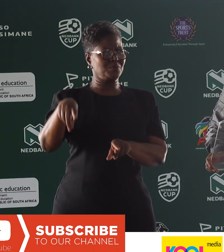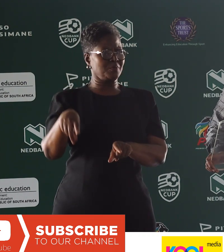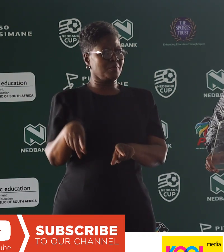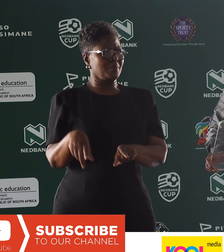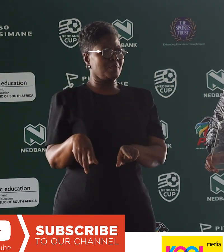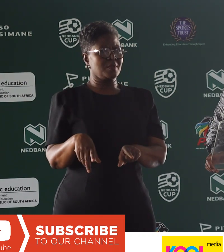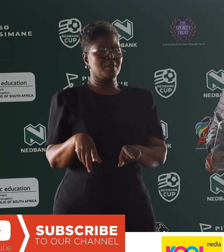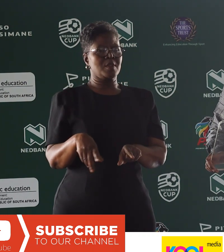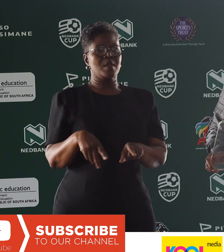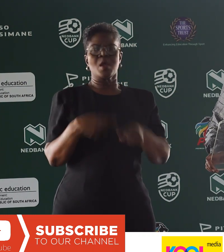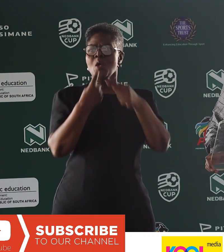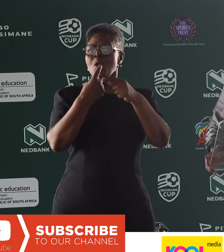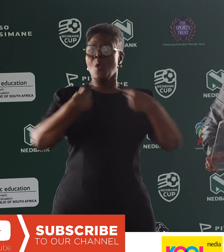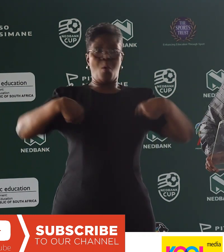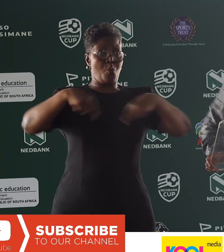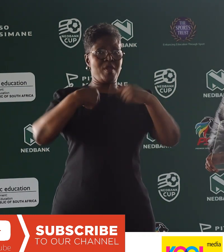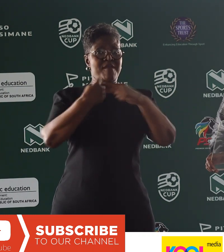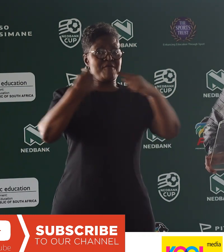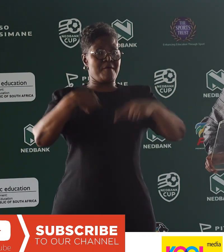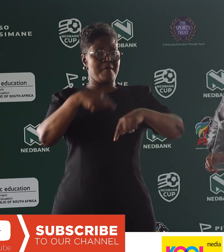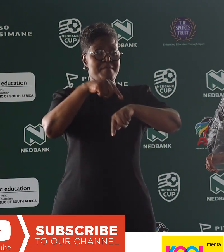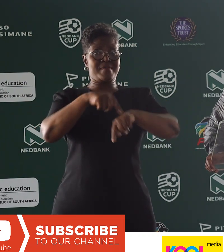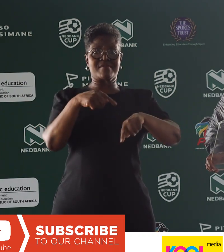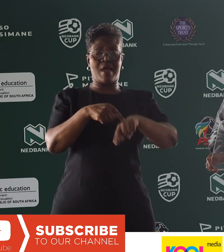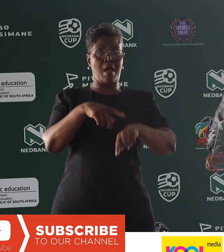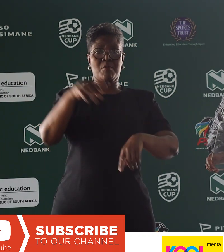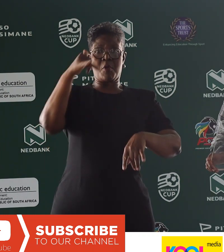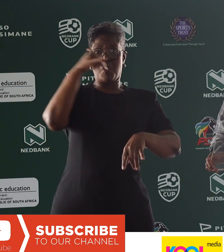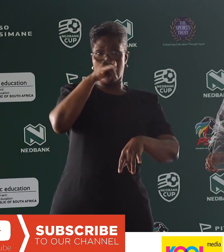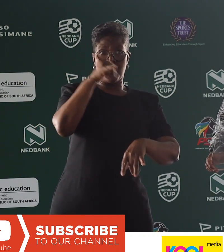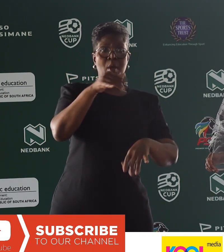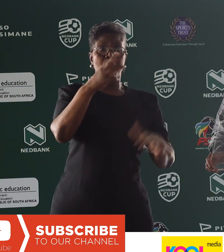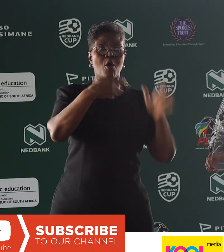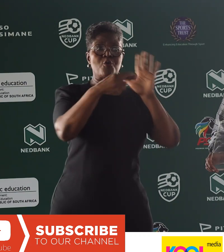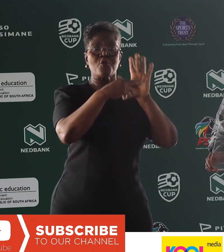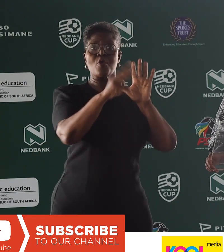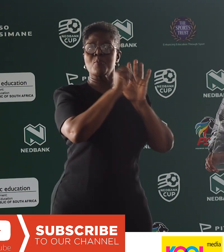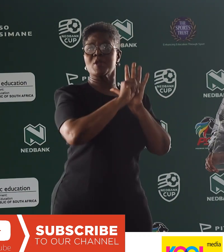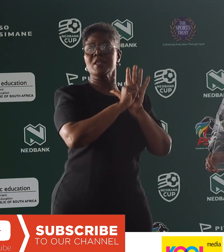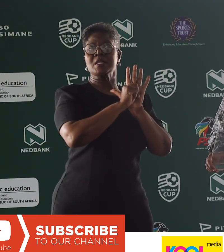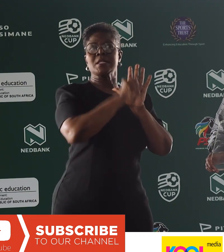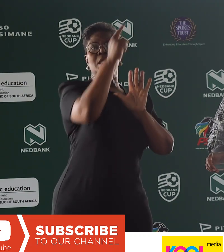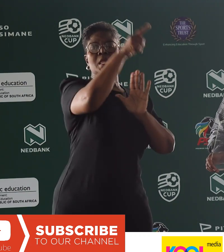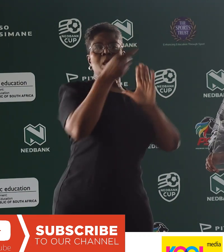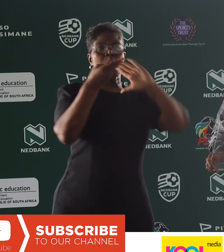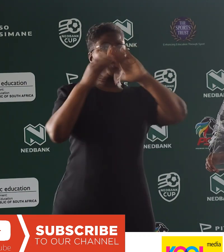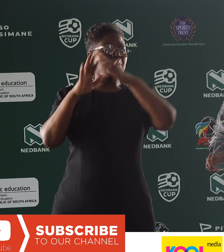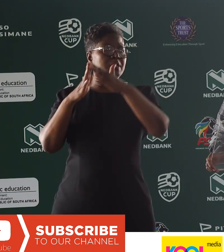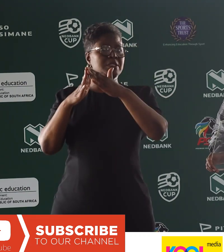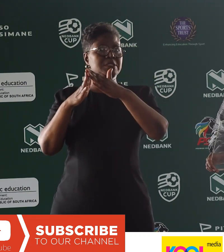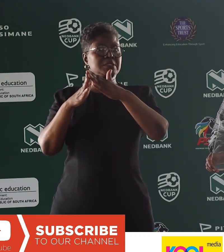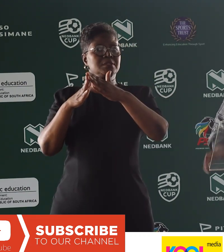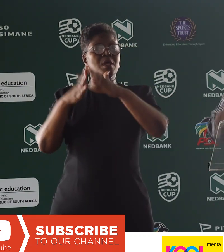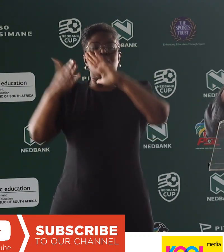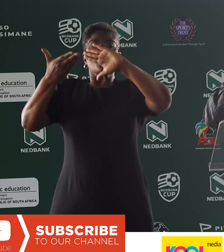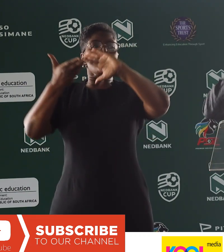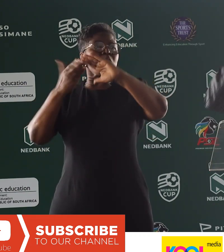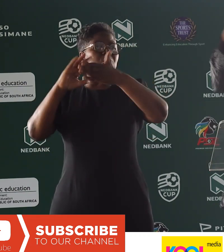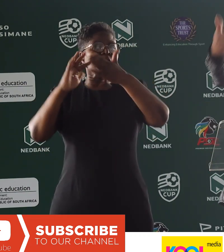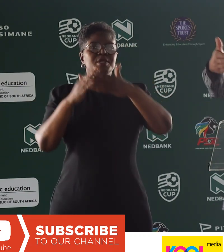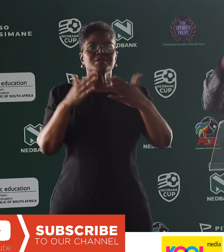come from a time where criminals and gangs were role models in communities. We come from communities,